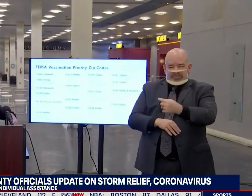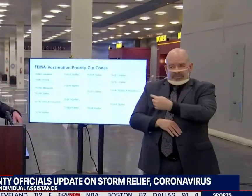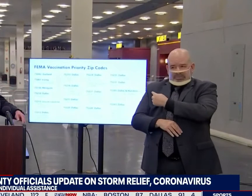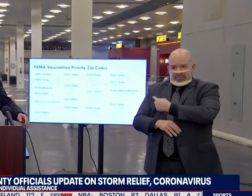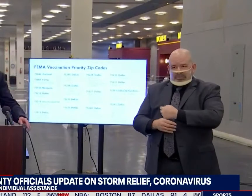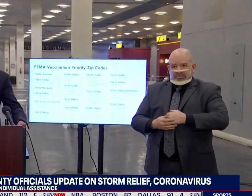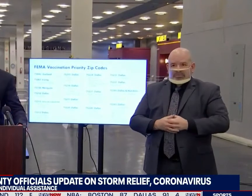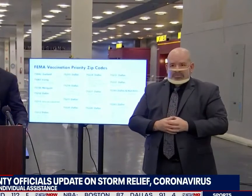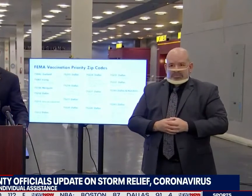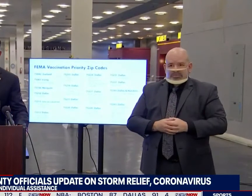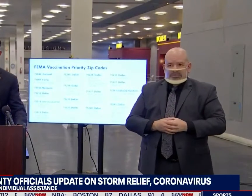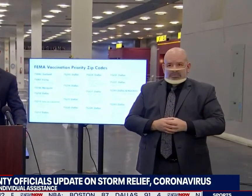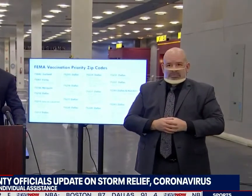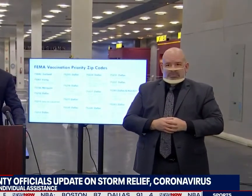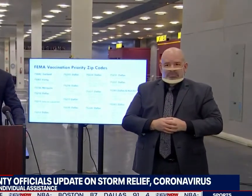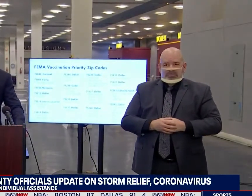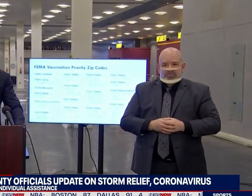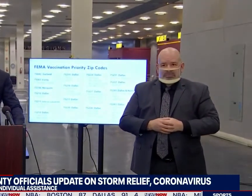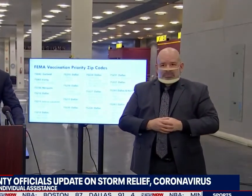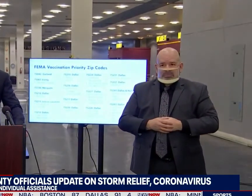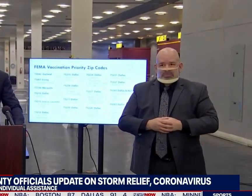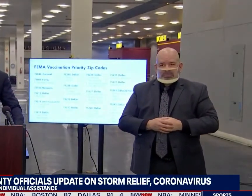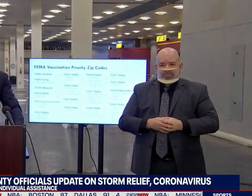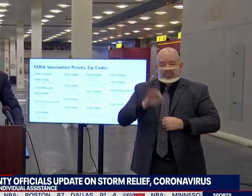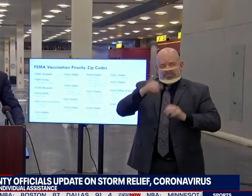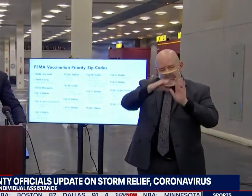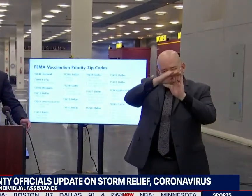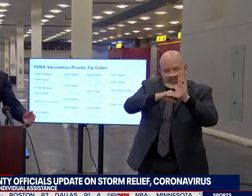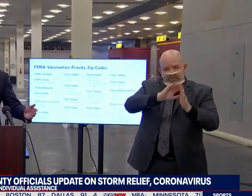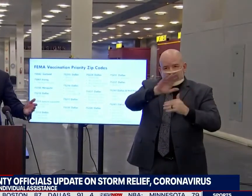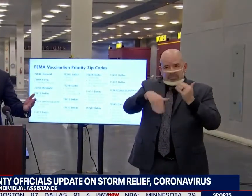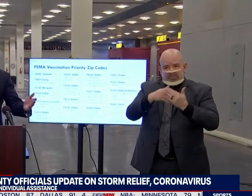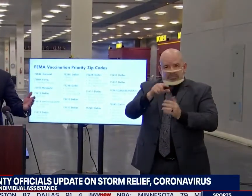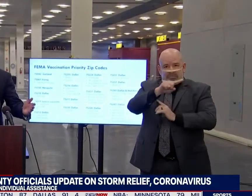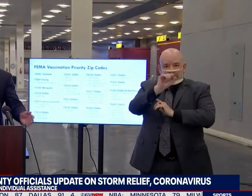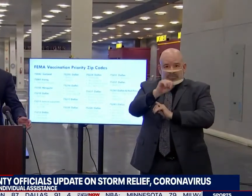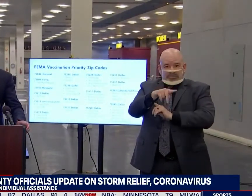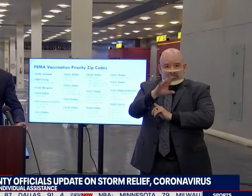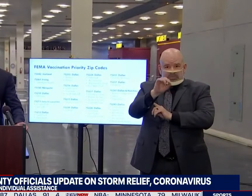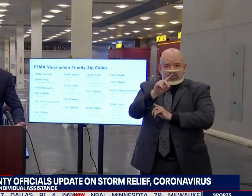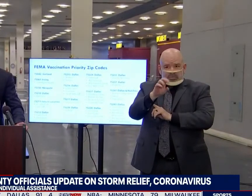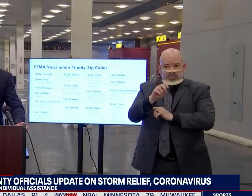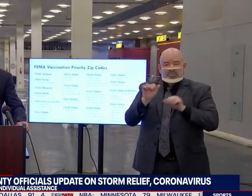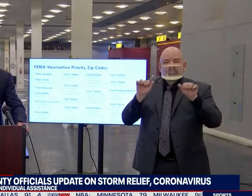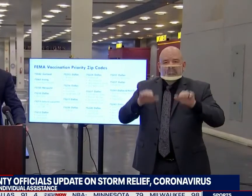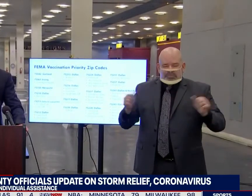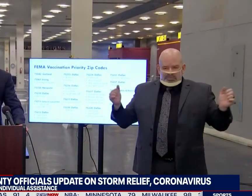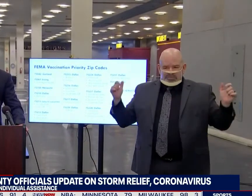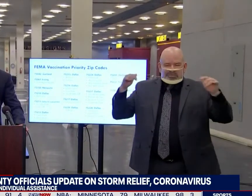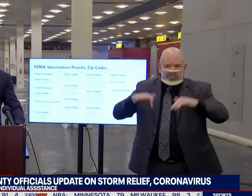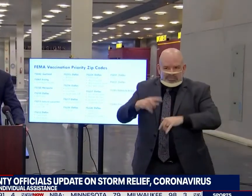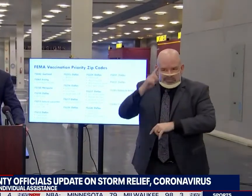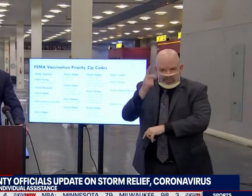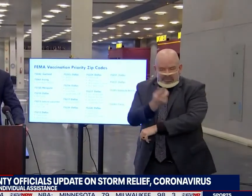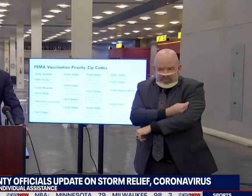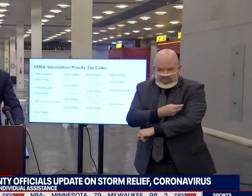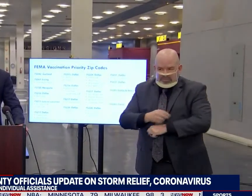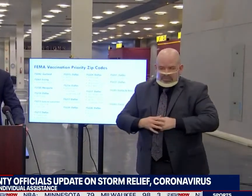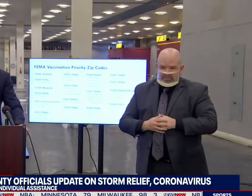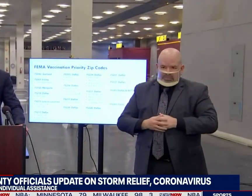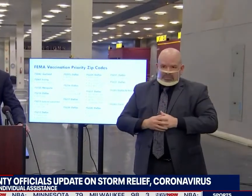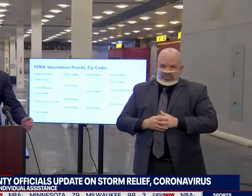showing you all what they were showing you is all of the vaccine cuts which went to each hospital in Dallas County. And the same thing